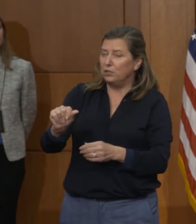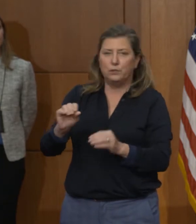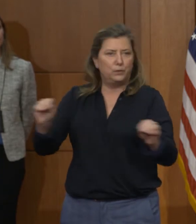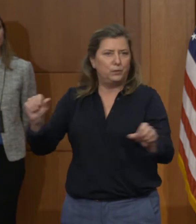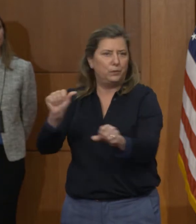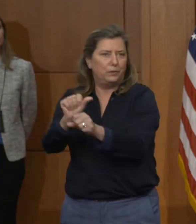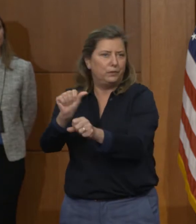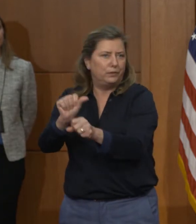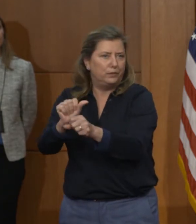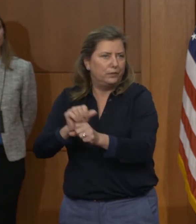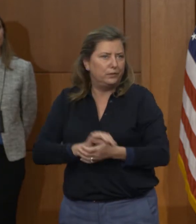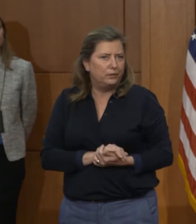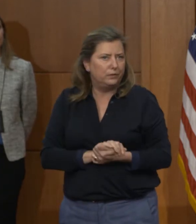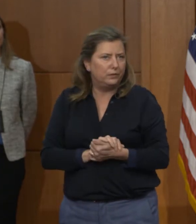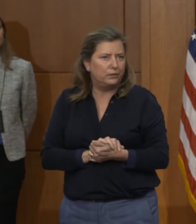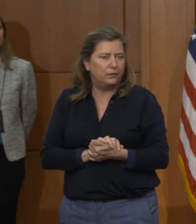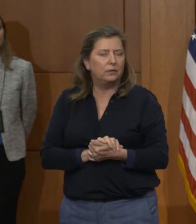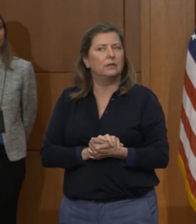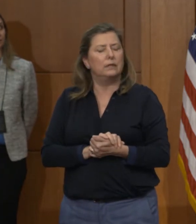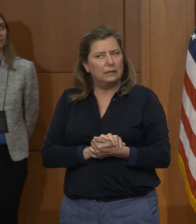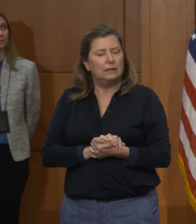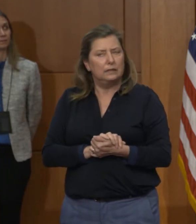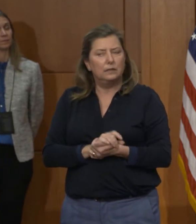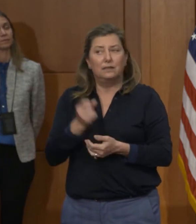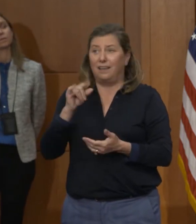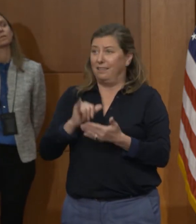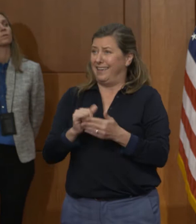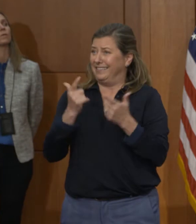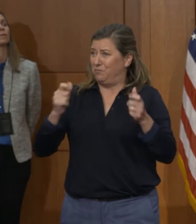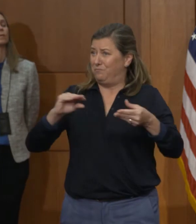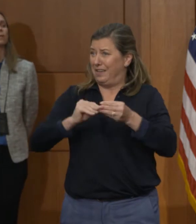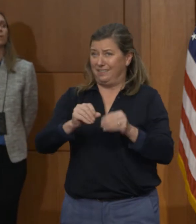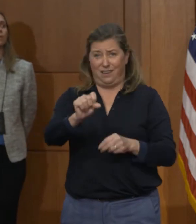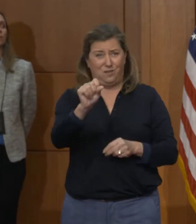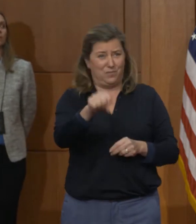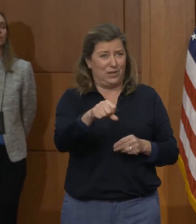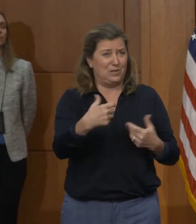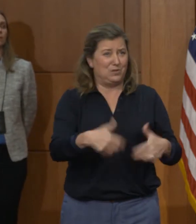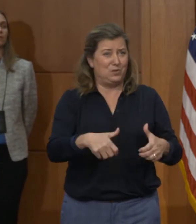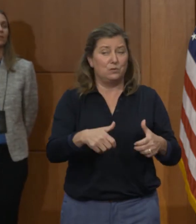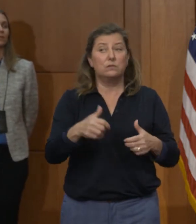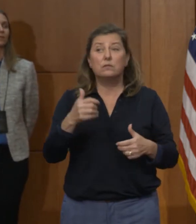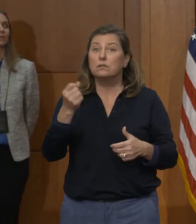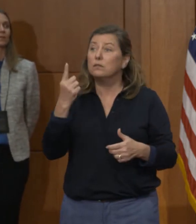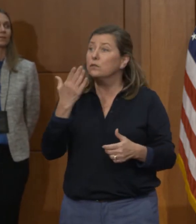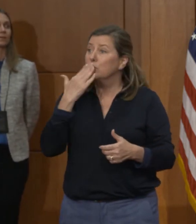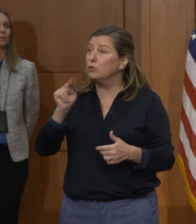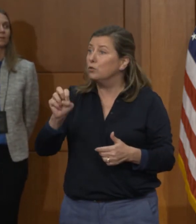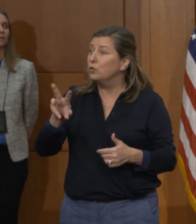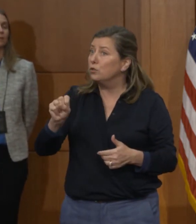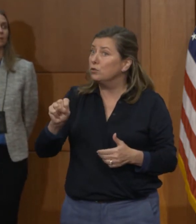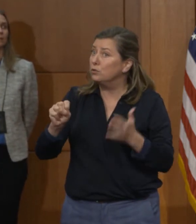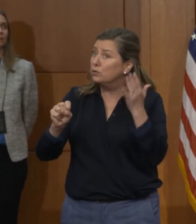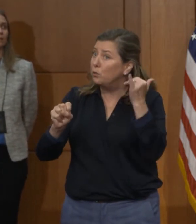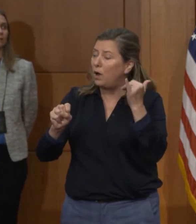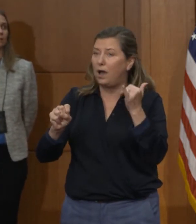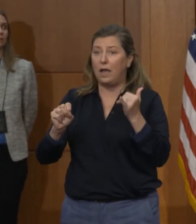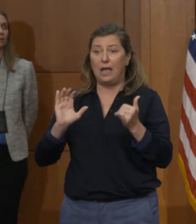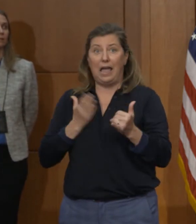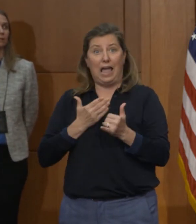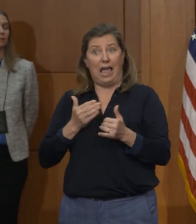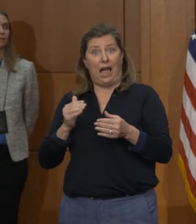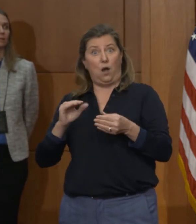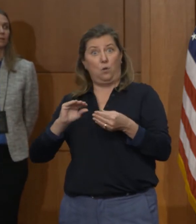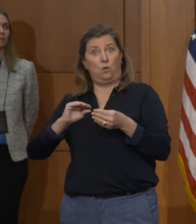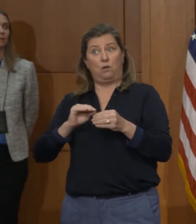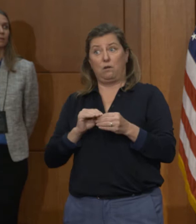unemployed. While this is a large number, the good news is that Virginia has the 10th lowest